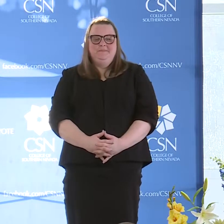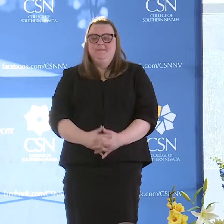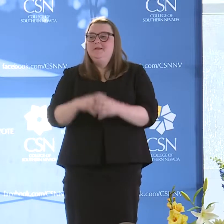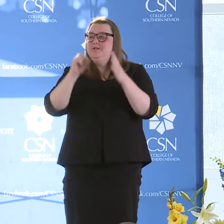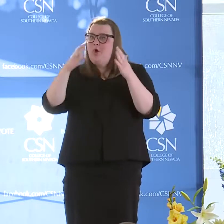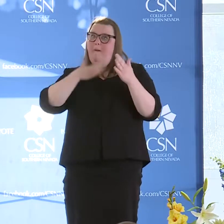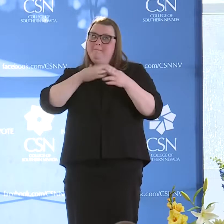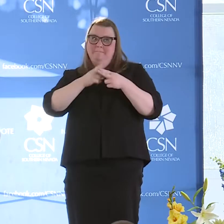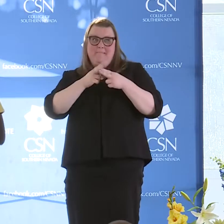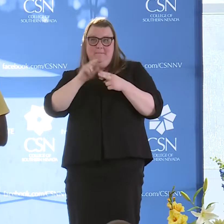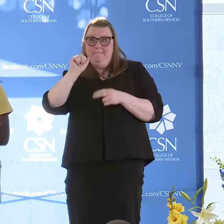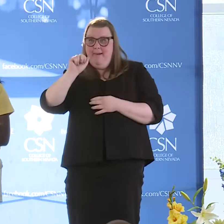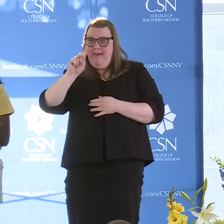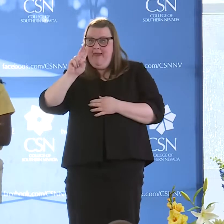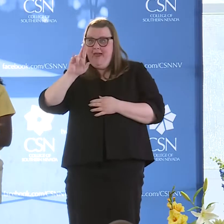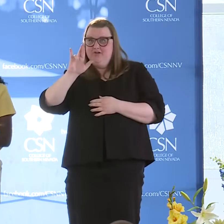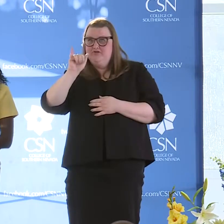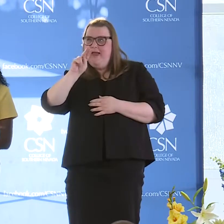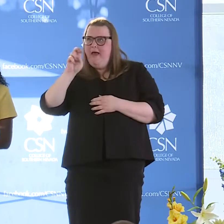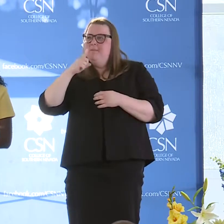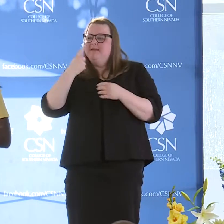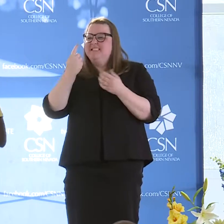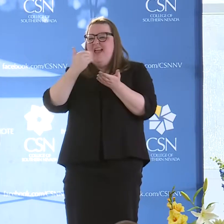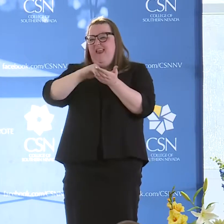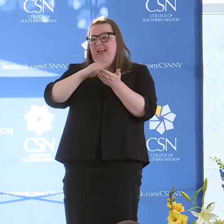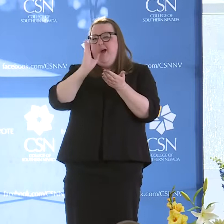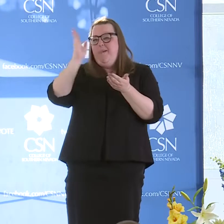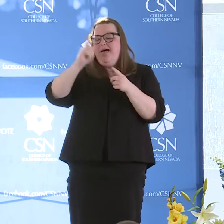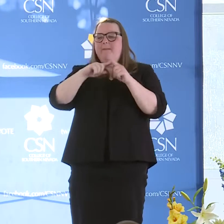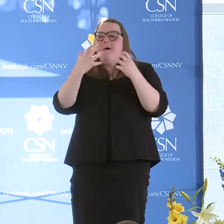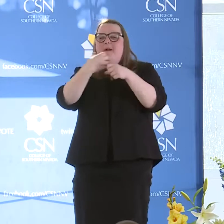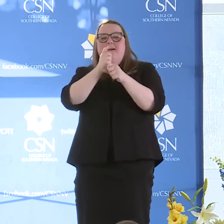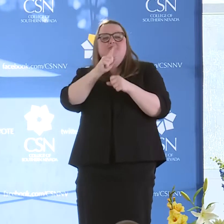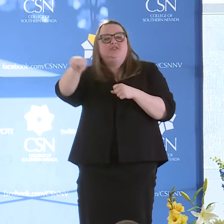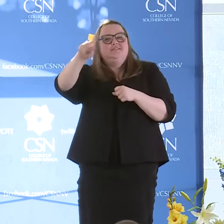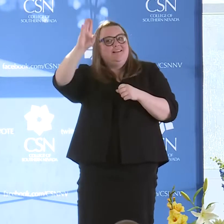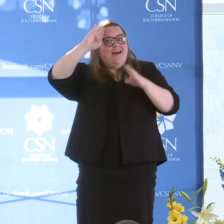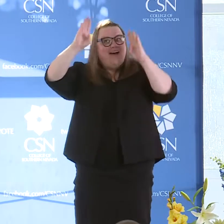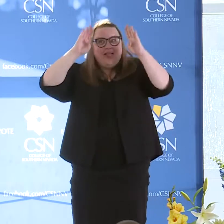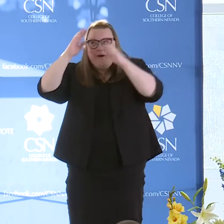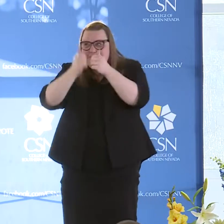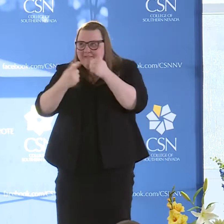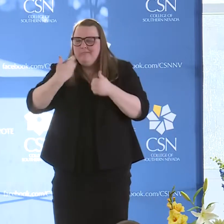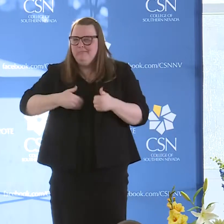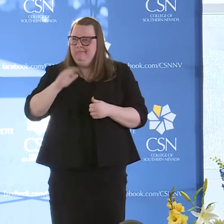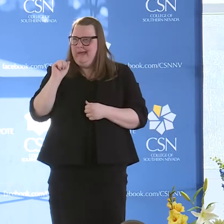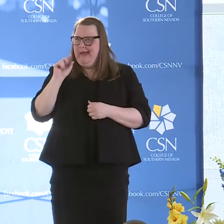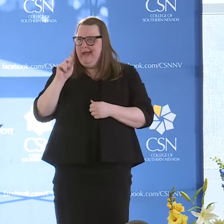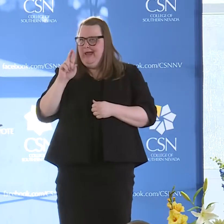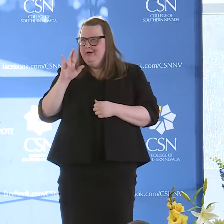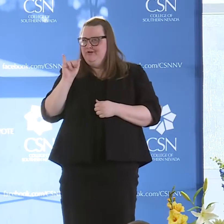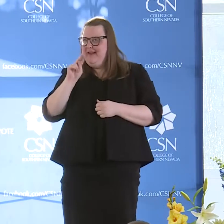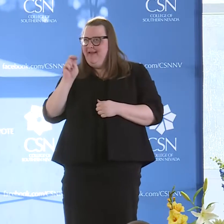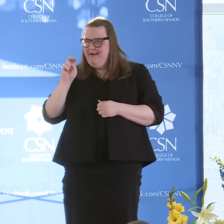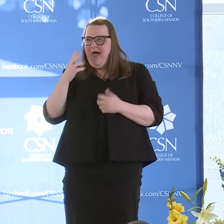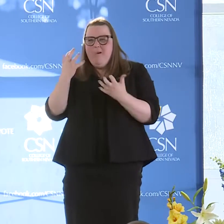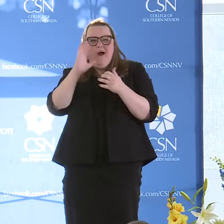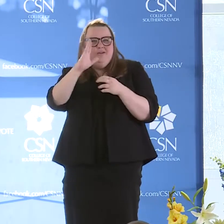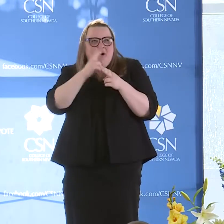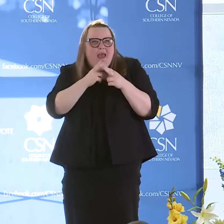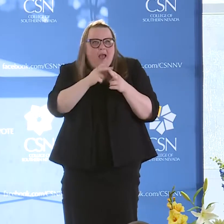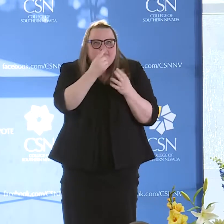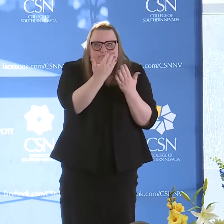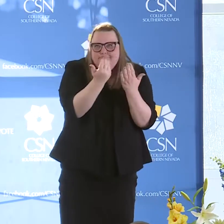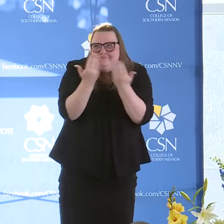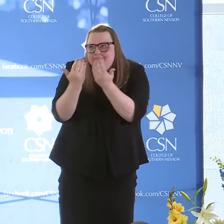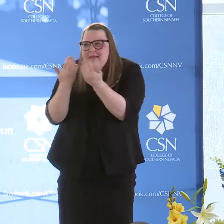So my name is Adrian, and I'm going to be saying it again shortly, but I just wanted to make sure to say hi to everyone. I want to get each one of your names, but I'm sure I'm going to